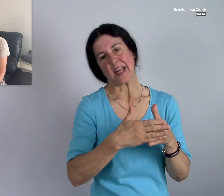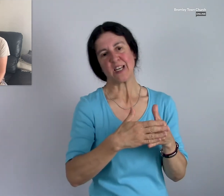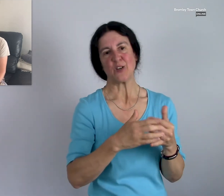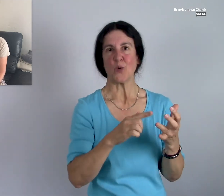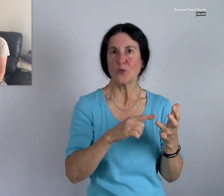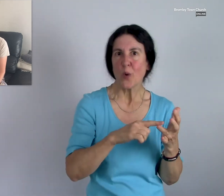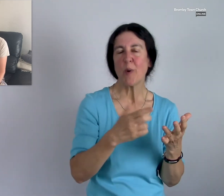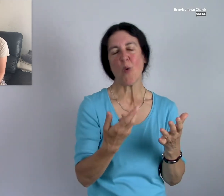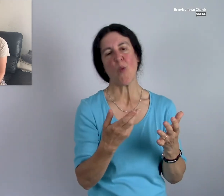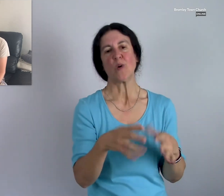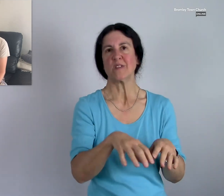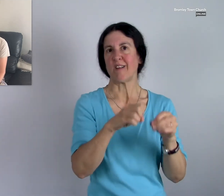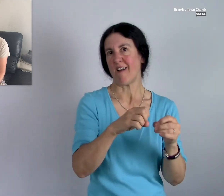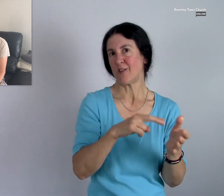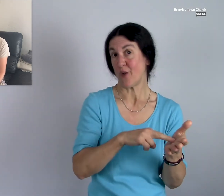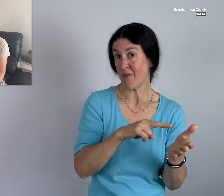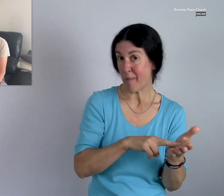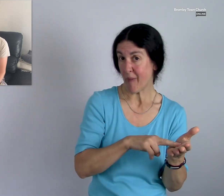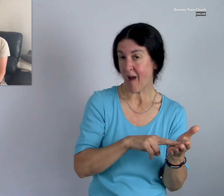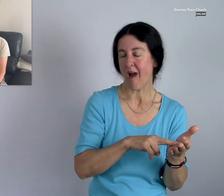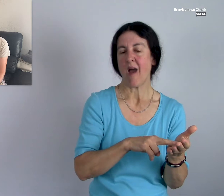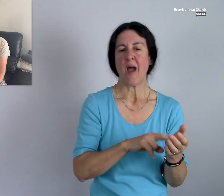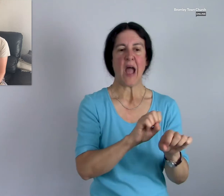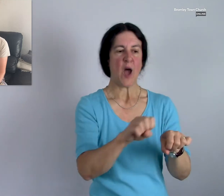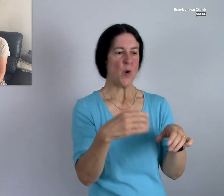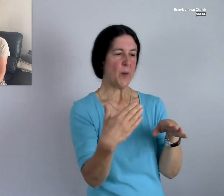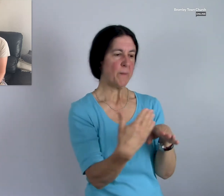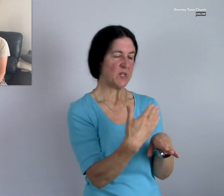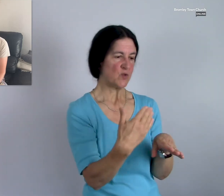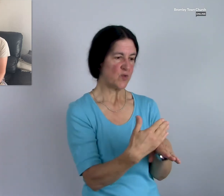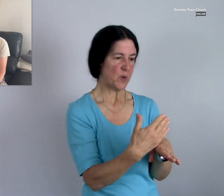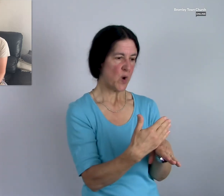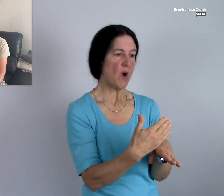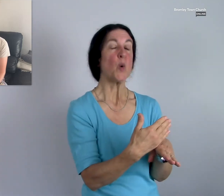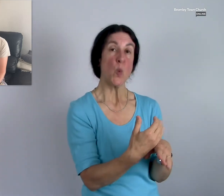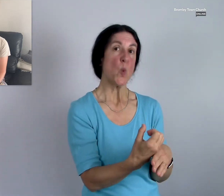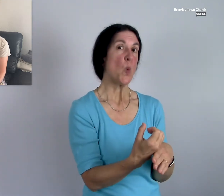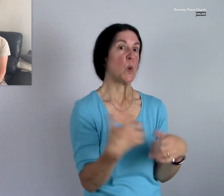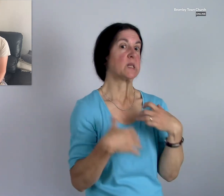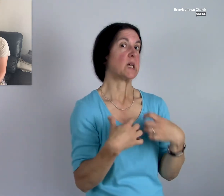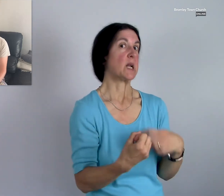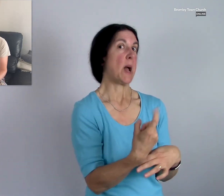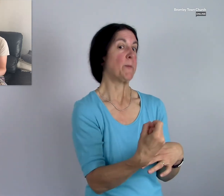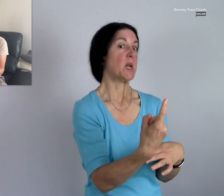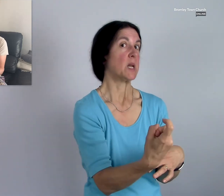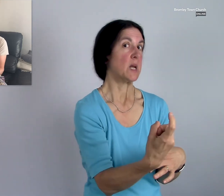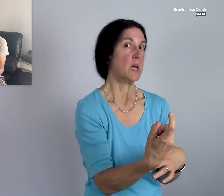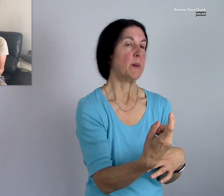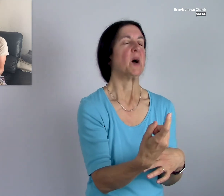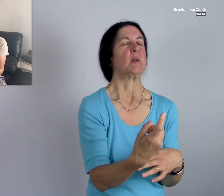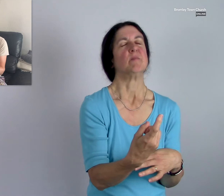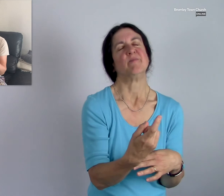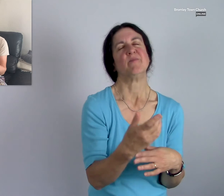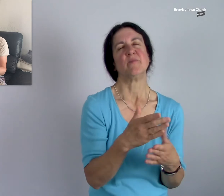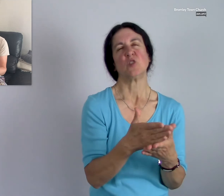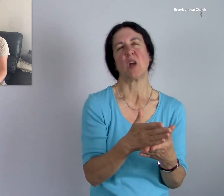November. And also, there's so many exciting things happening in the ministry that we look forward to sharing with you soon. Yes, perhaps a ministry update to